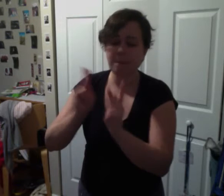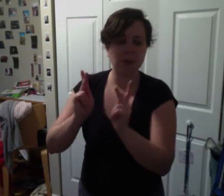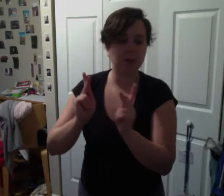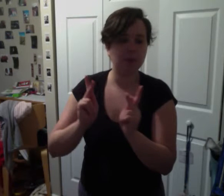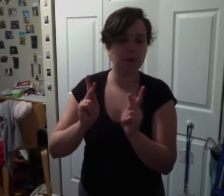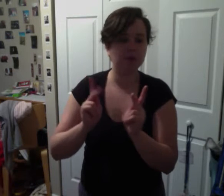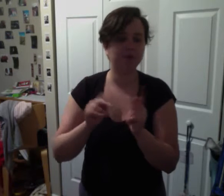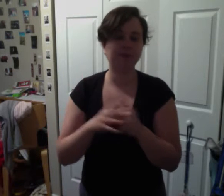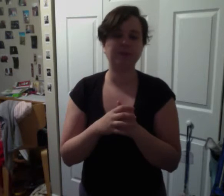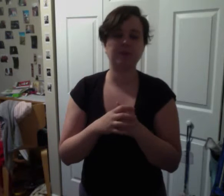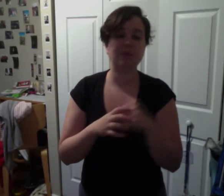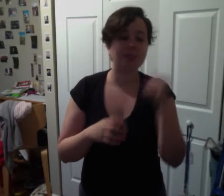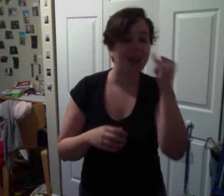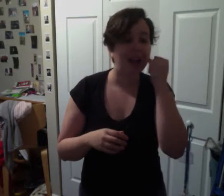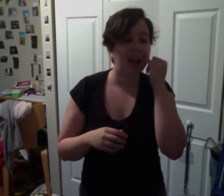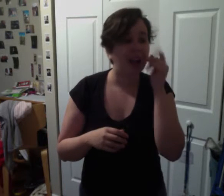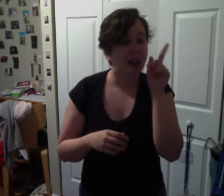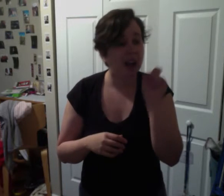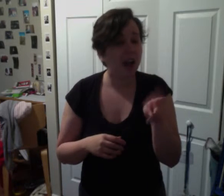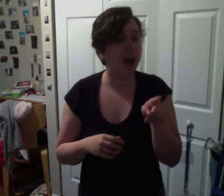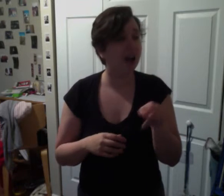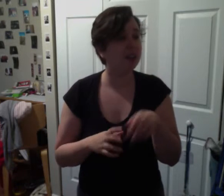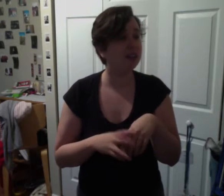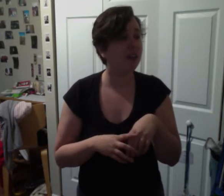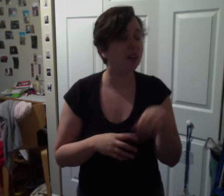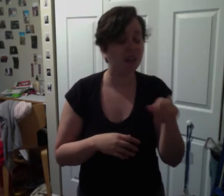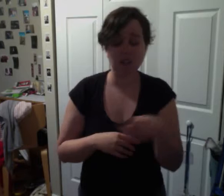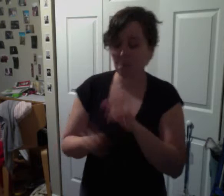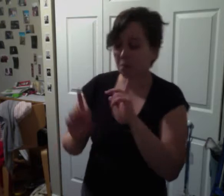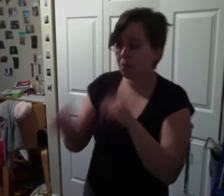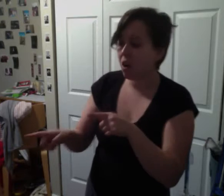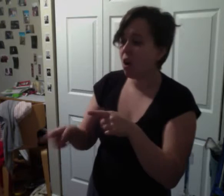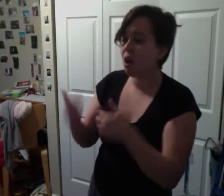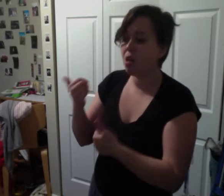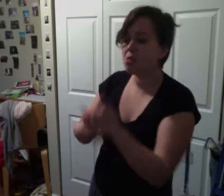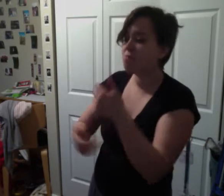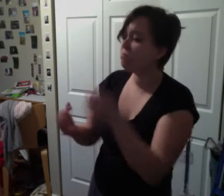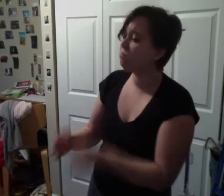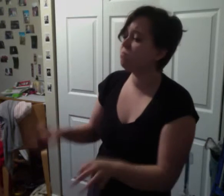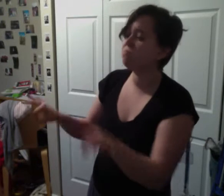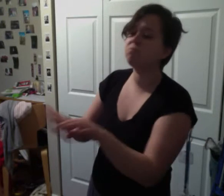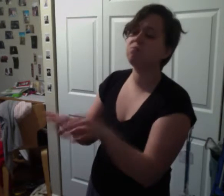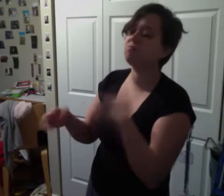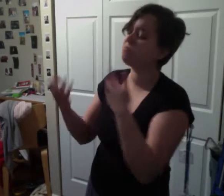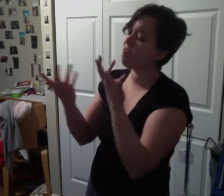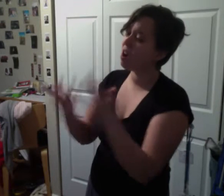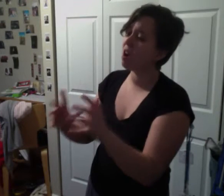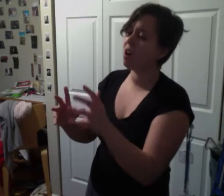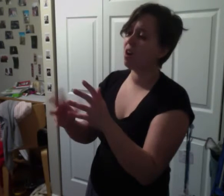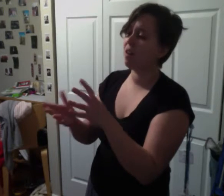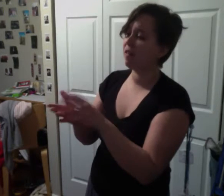facilitators will tell you that the most important thing they've learned from being present during these interviews is that people are basically